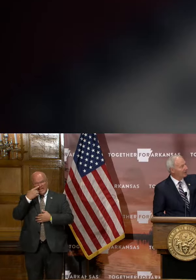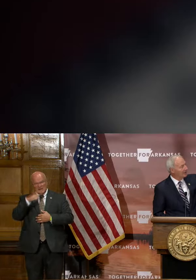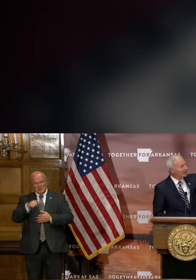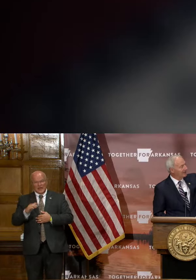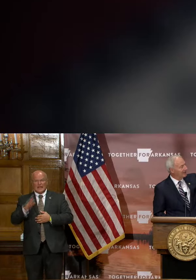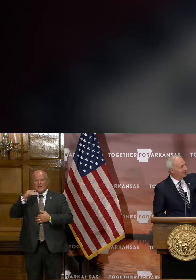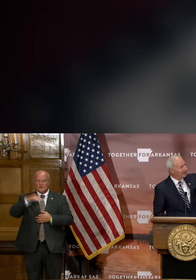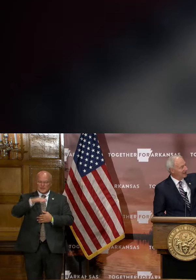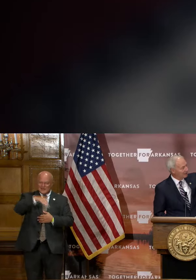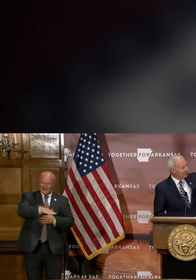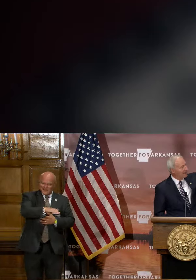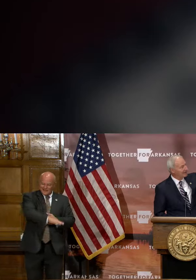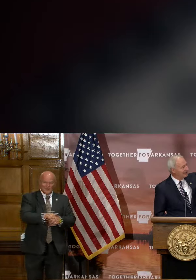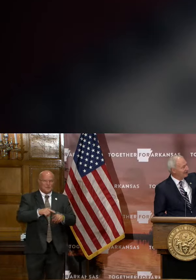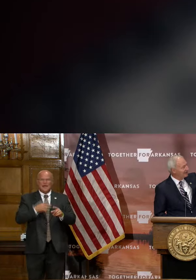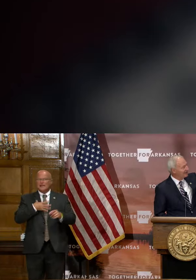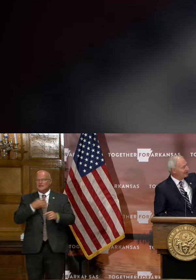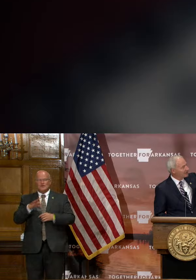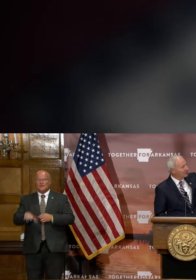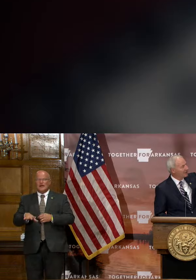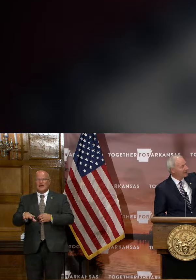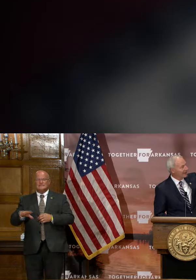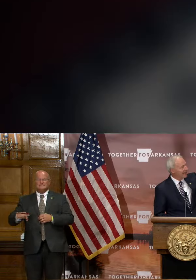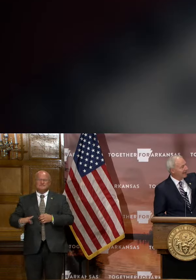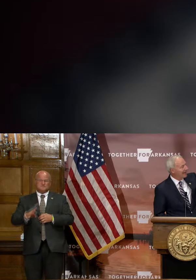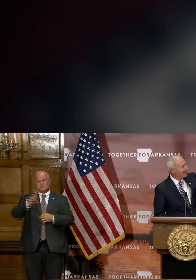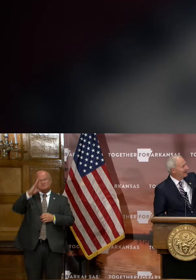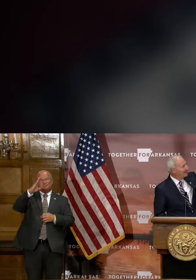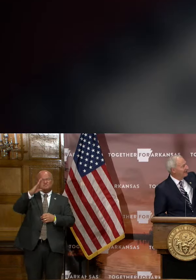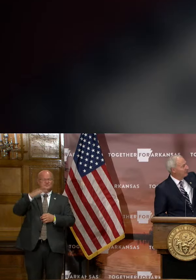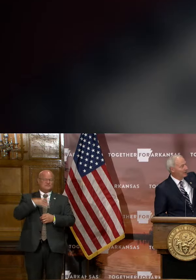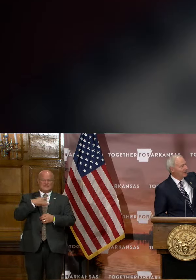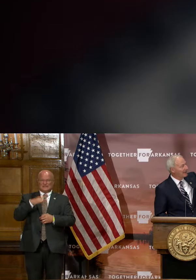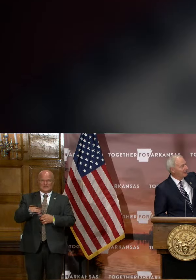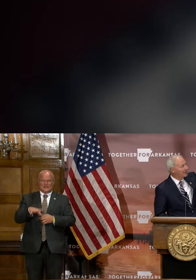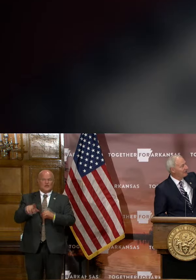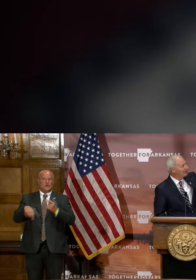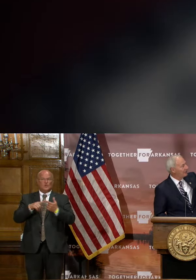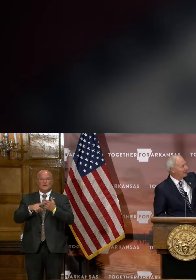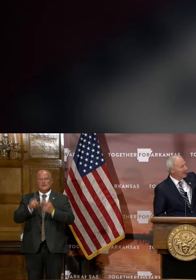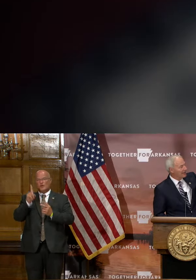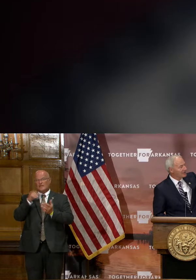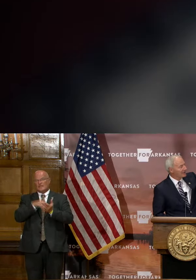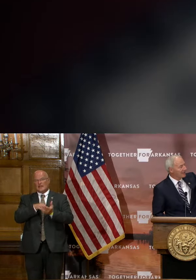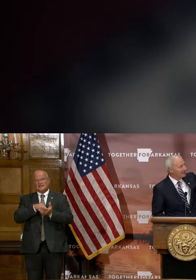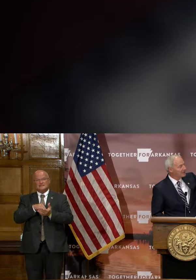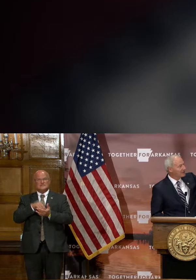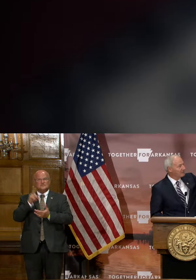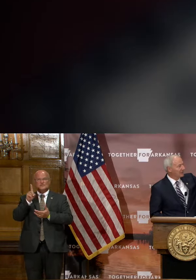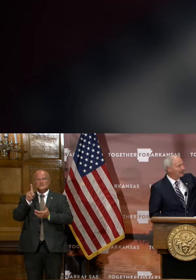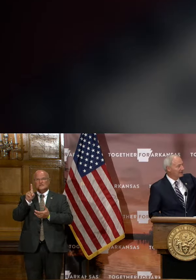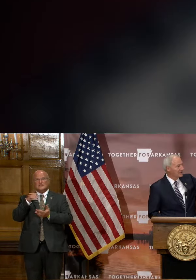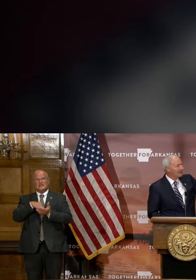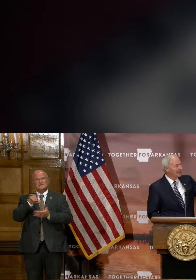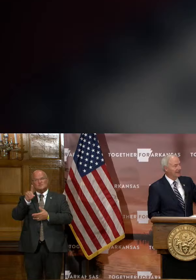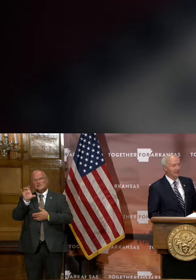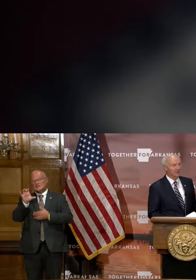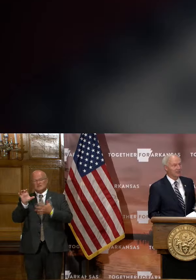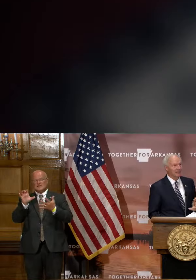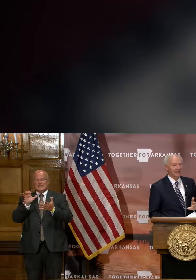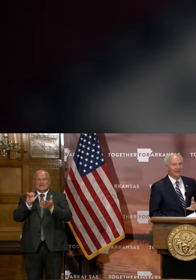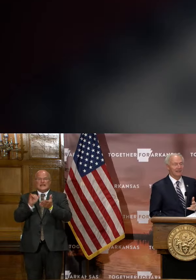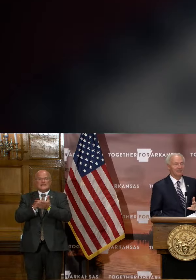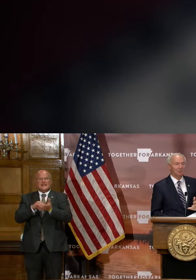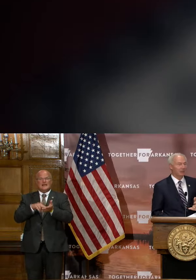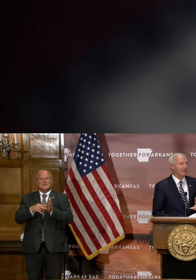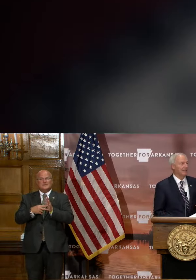down lower, but I don't like the extraordinarily high when 1,100 or 1,000 cases, because that